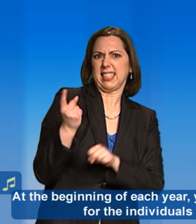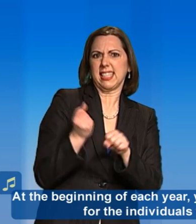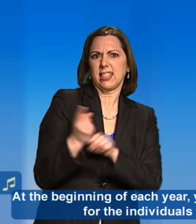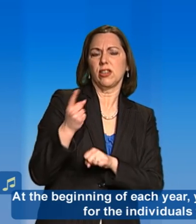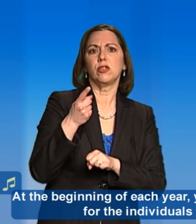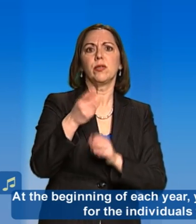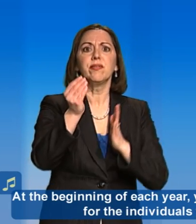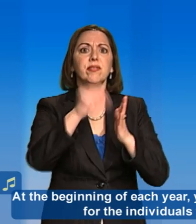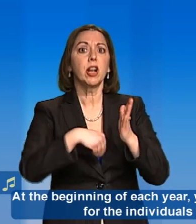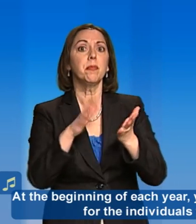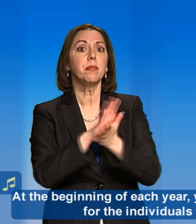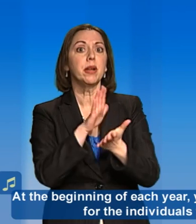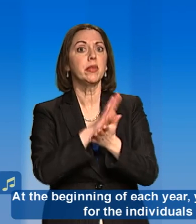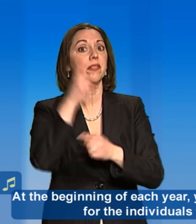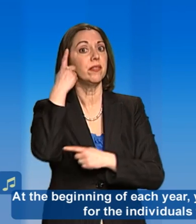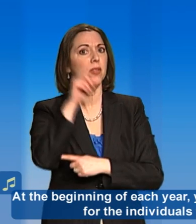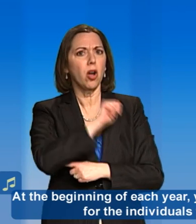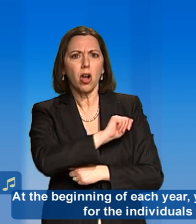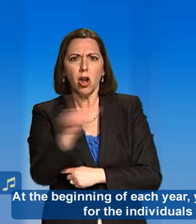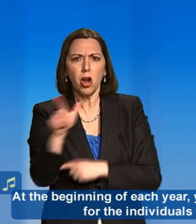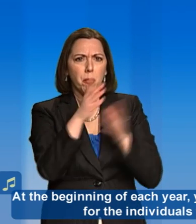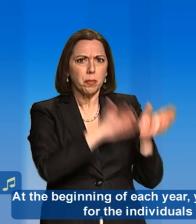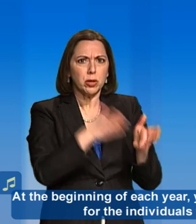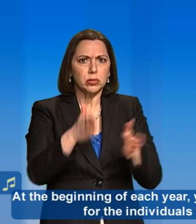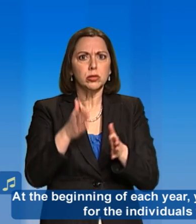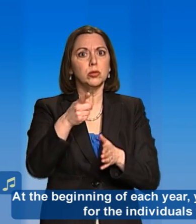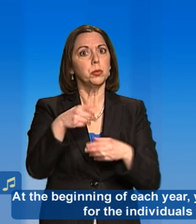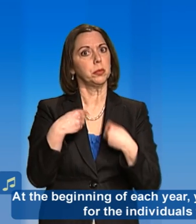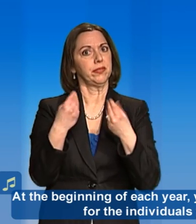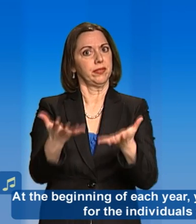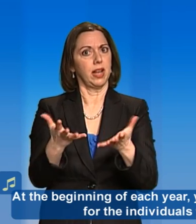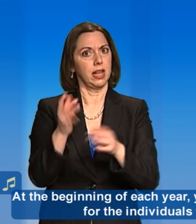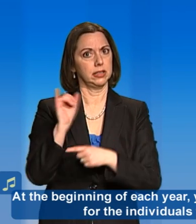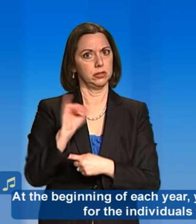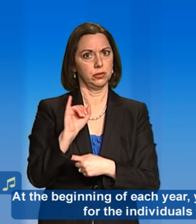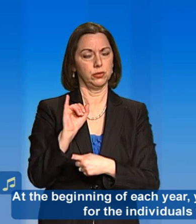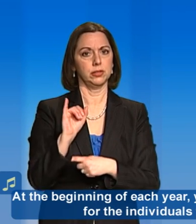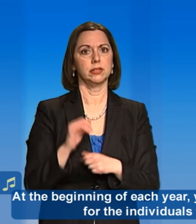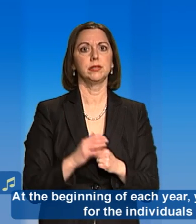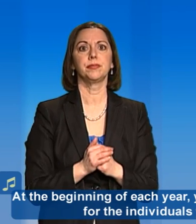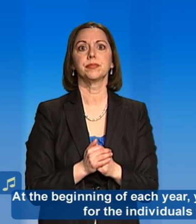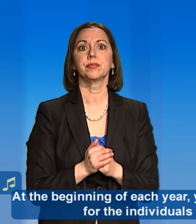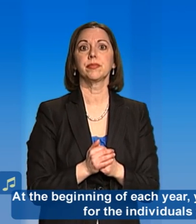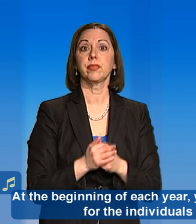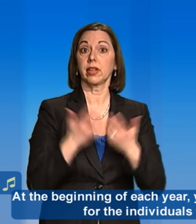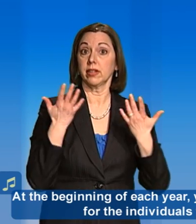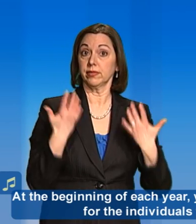At the beginning of each year, you'll prepare statements for the individuals you covered.